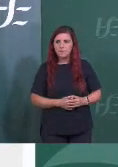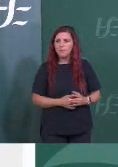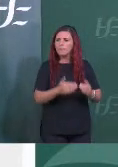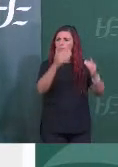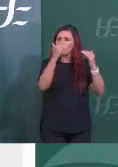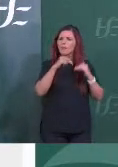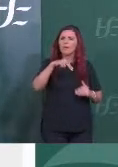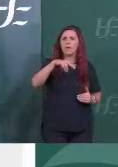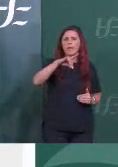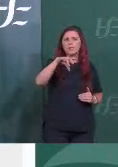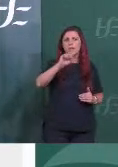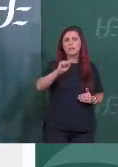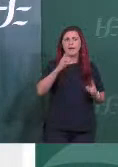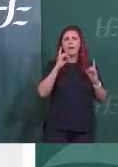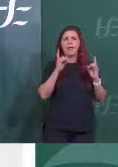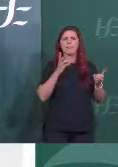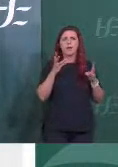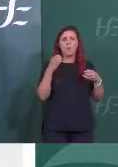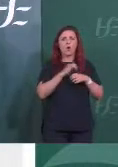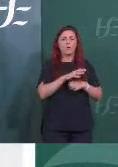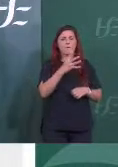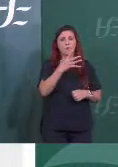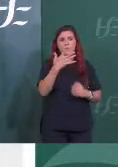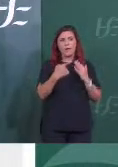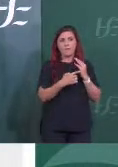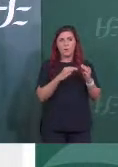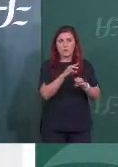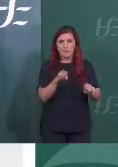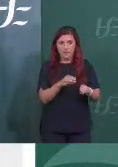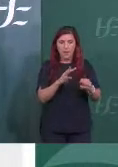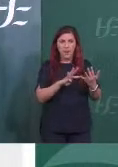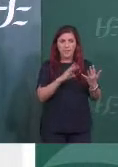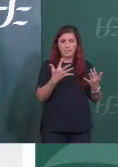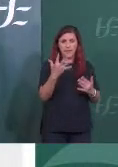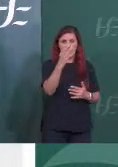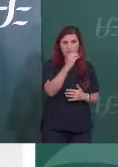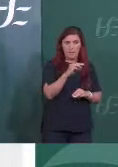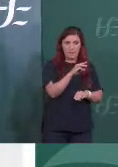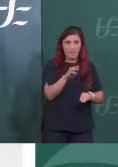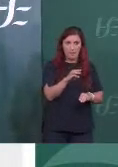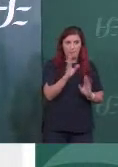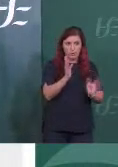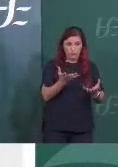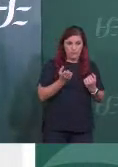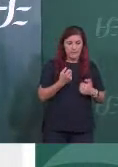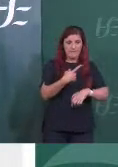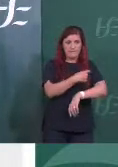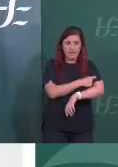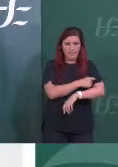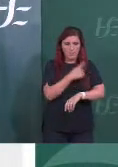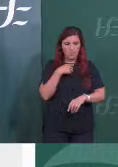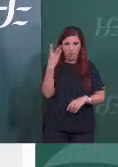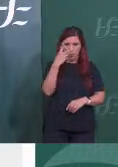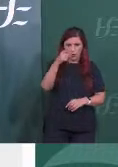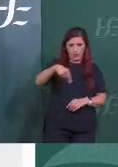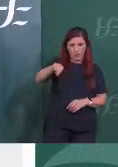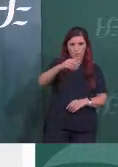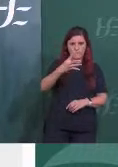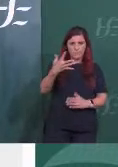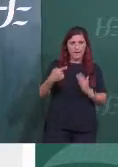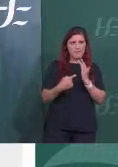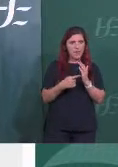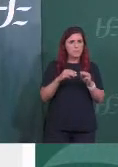workers, 45,000 participants, 95% vaccinated. They're tracking them all the time, looking for evidence